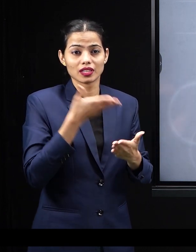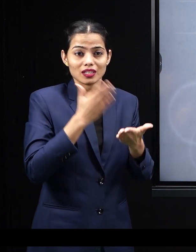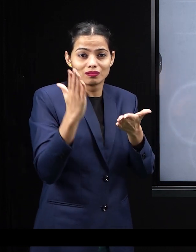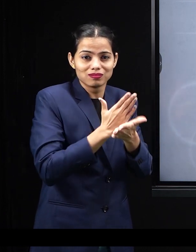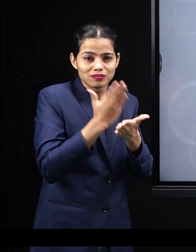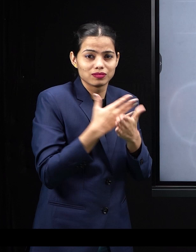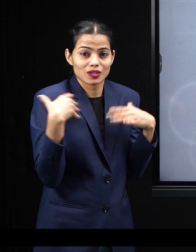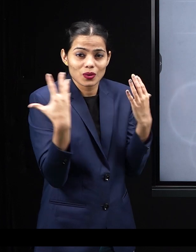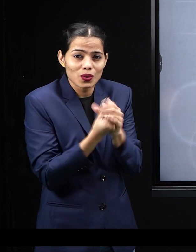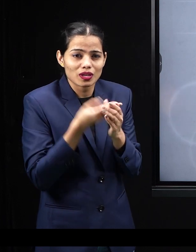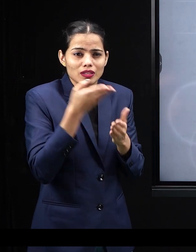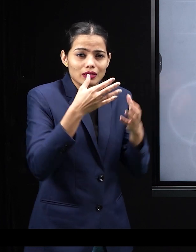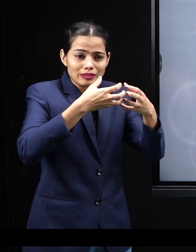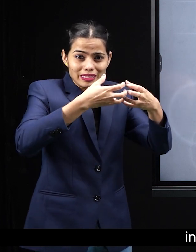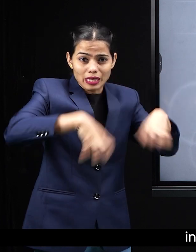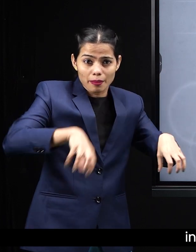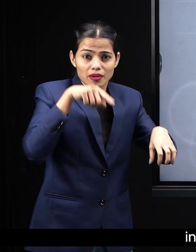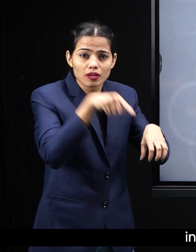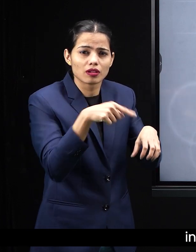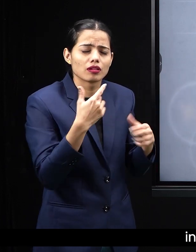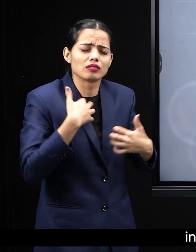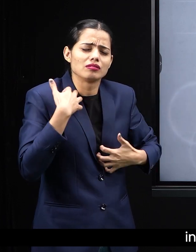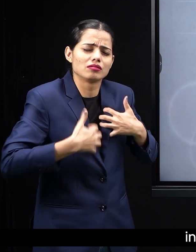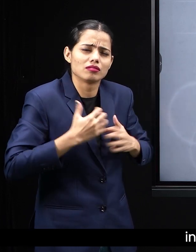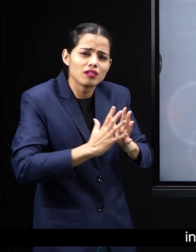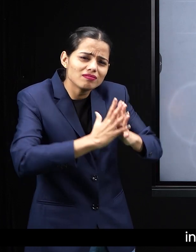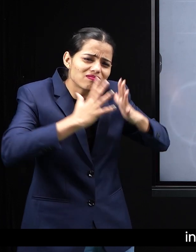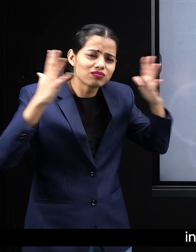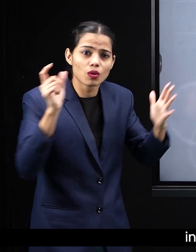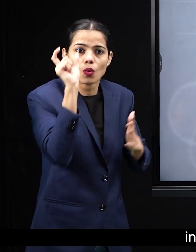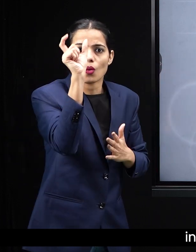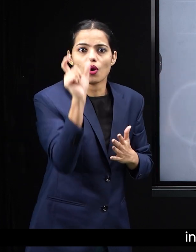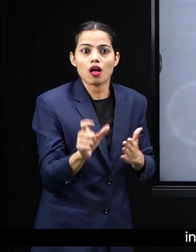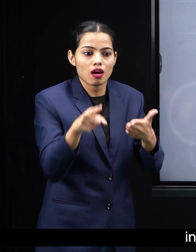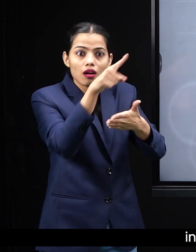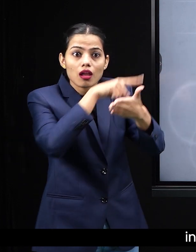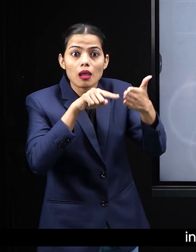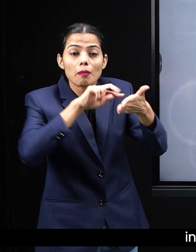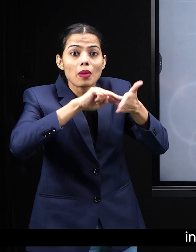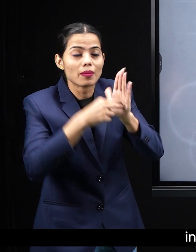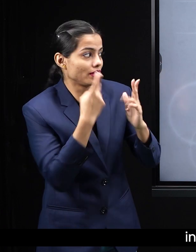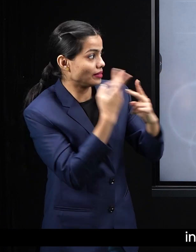In this lesson, we will delve into the captivating world of circles.